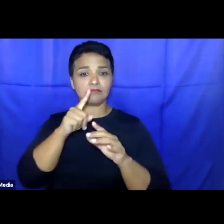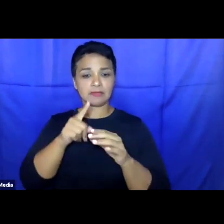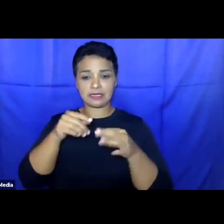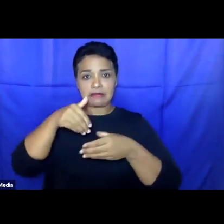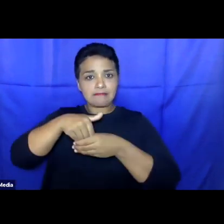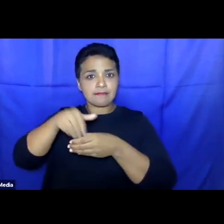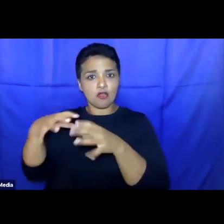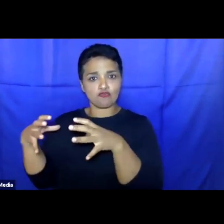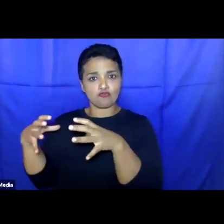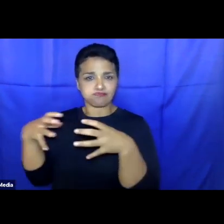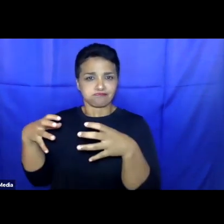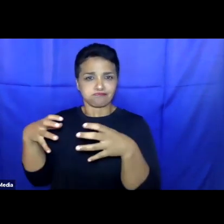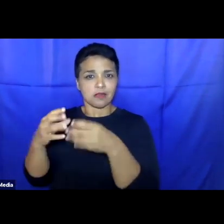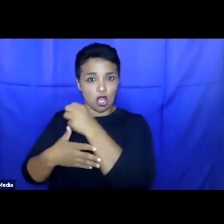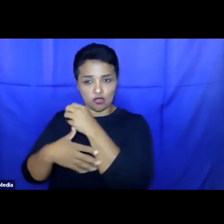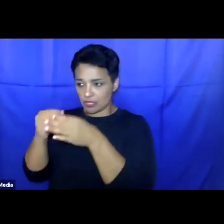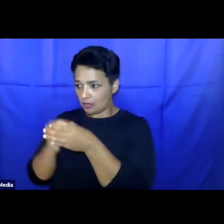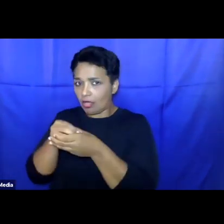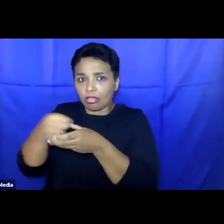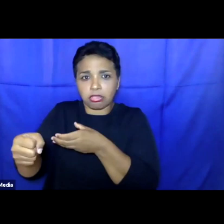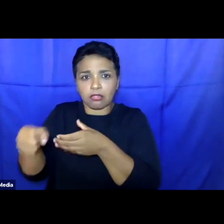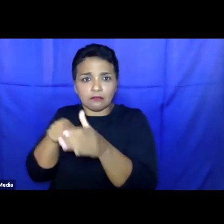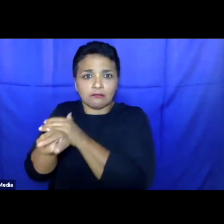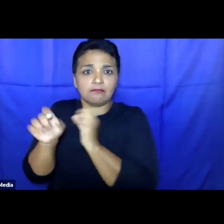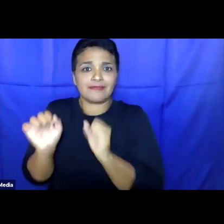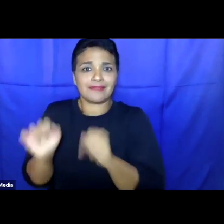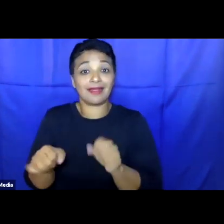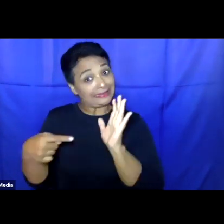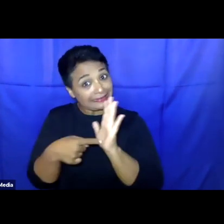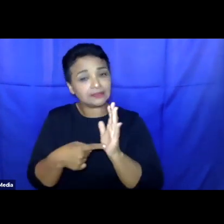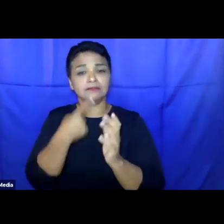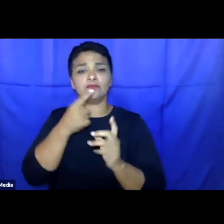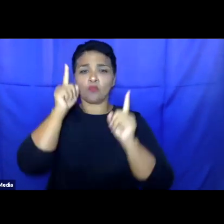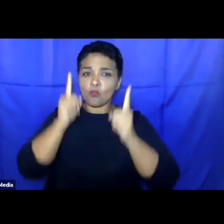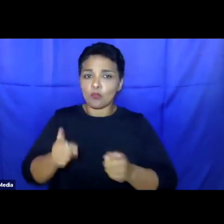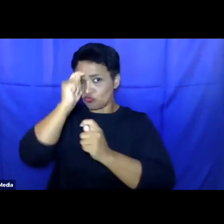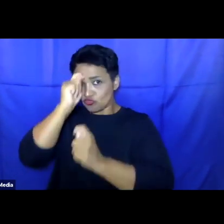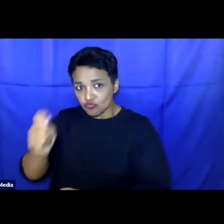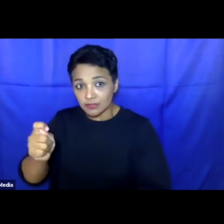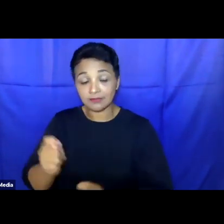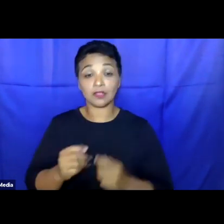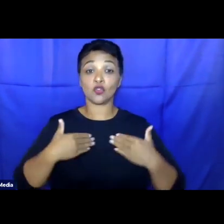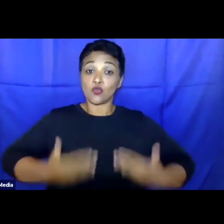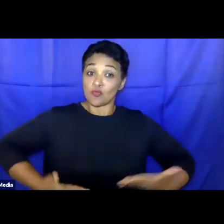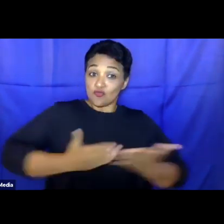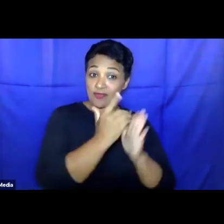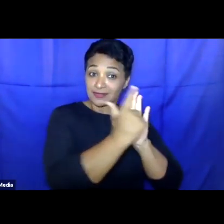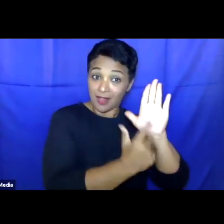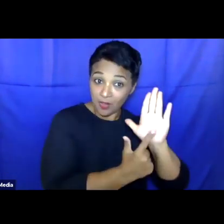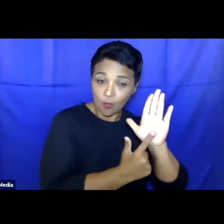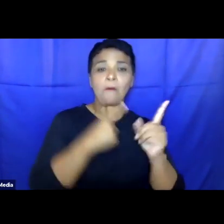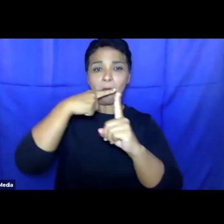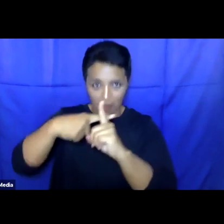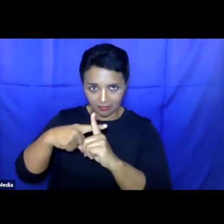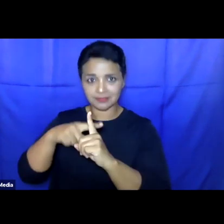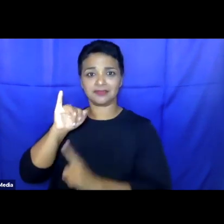document explicitly states in its introduction that it reflects both human rights law and IHL. So IHL has